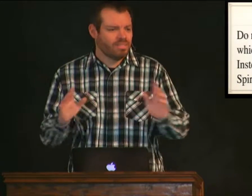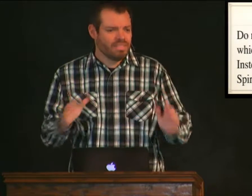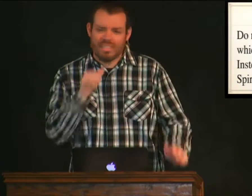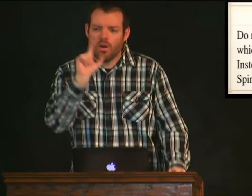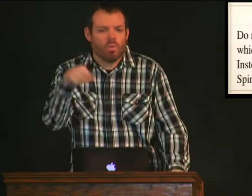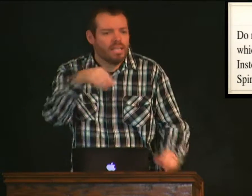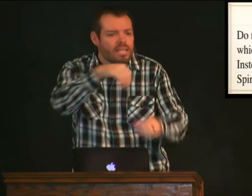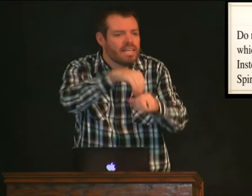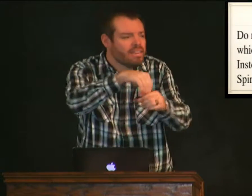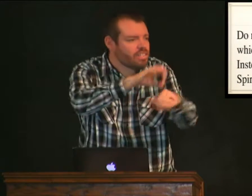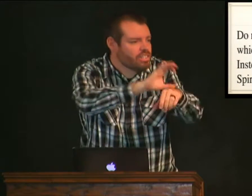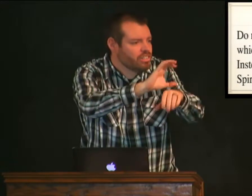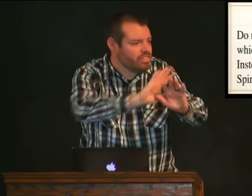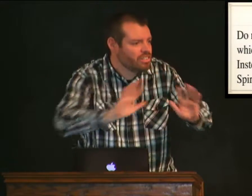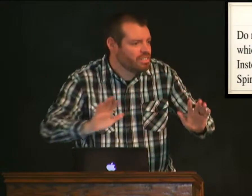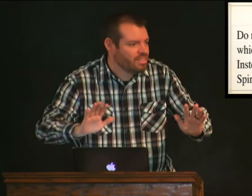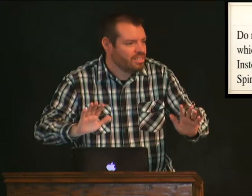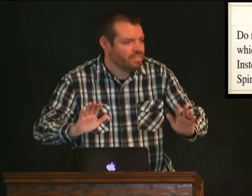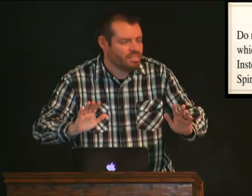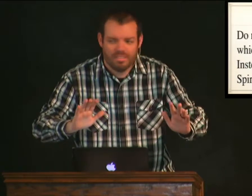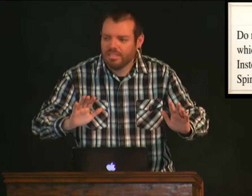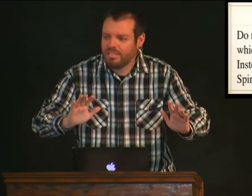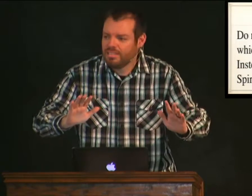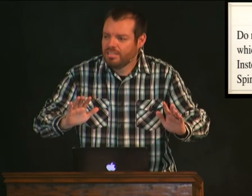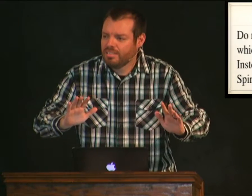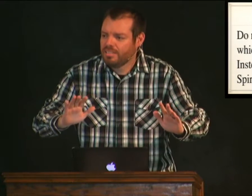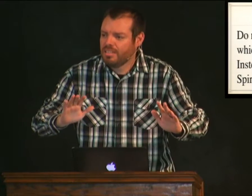The different. Not only in the church.